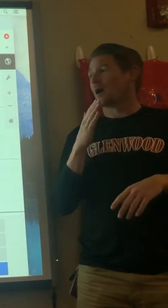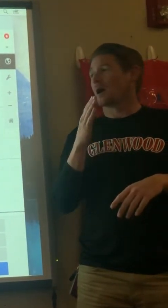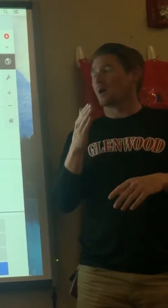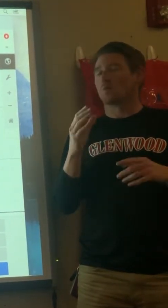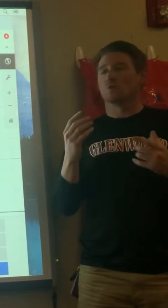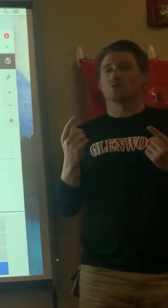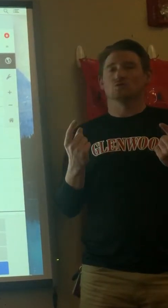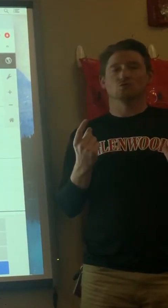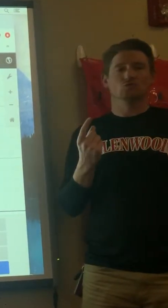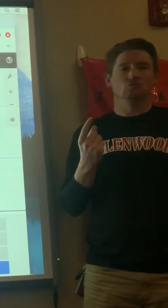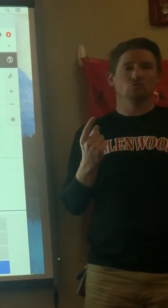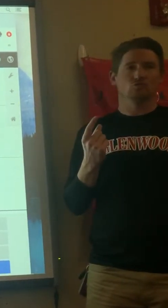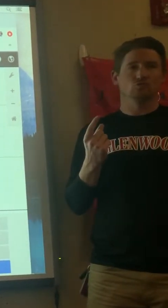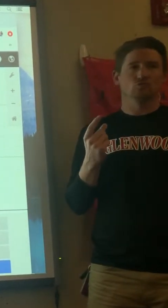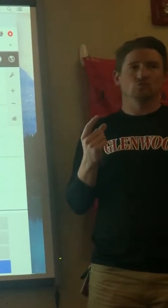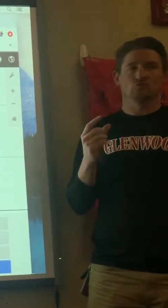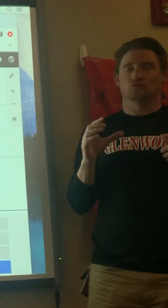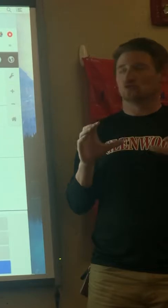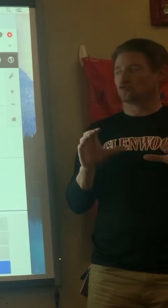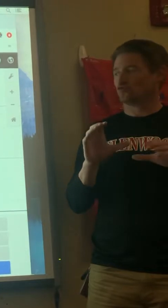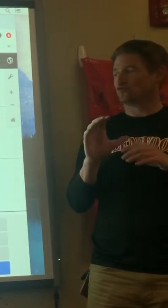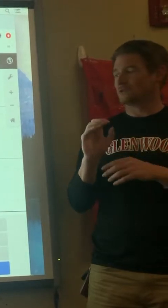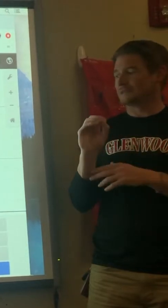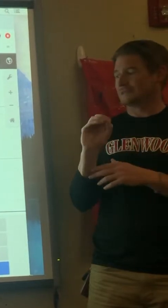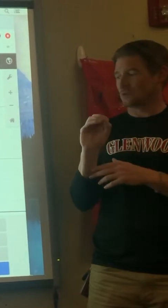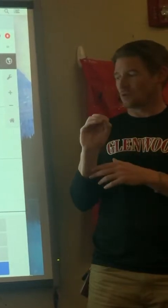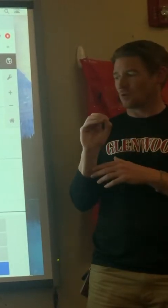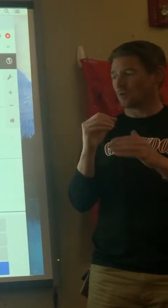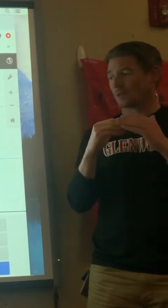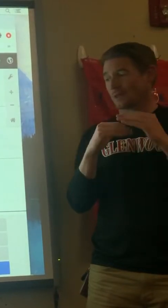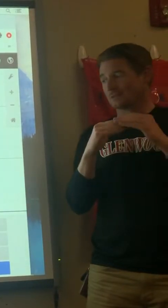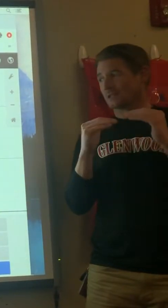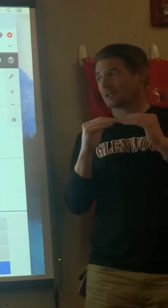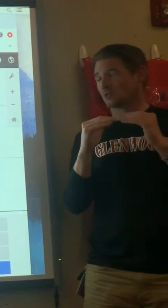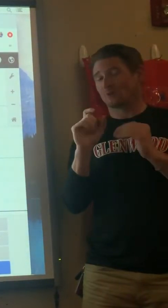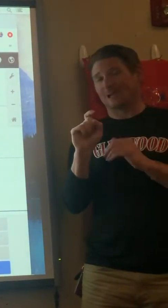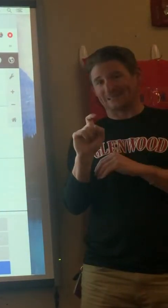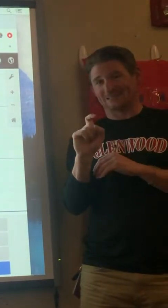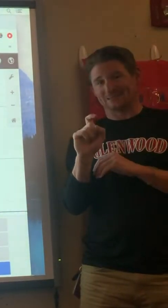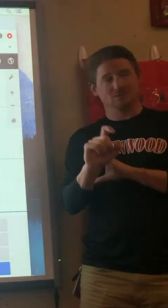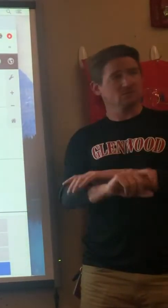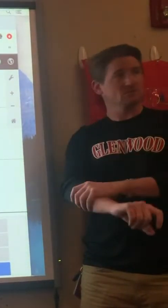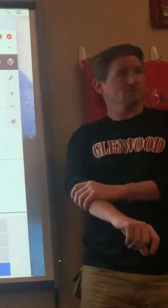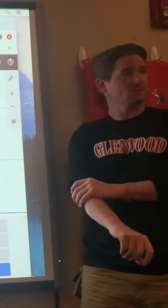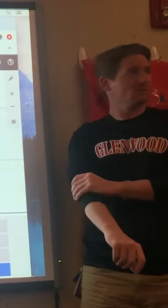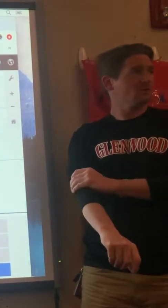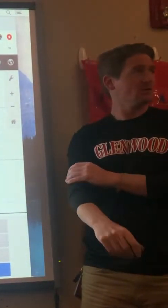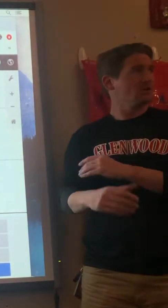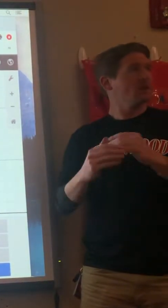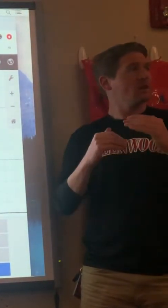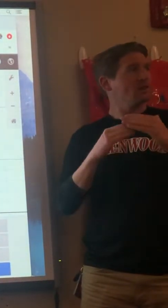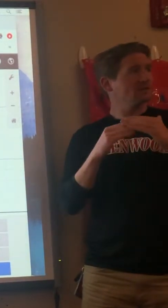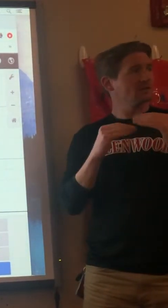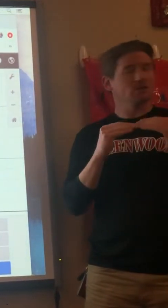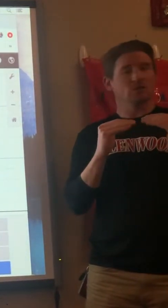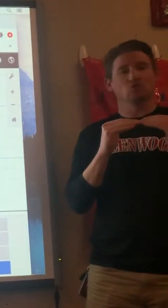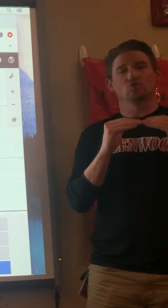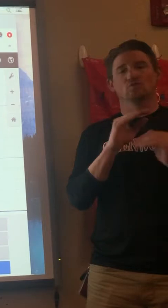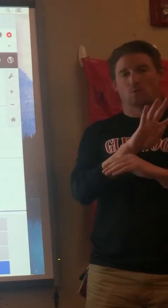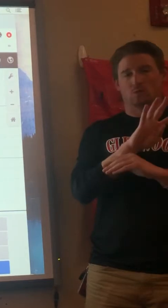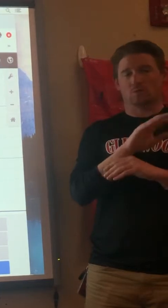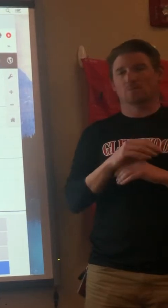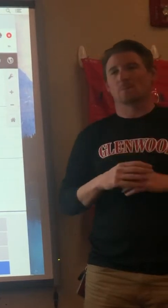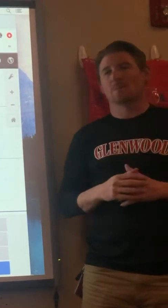0, and then you can click this button right here, less than or equal to, my x, less than or equal to